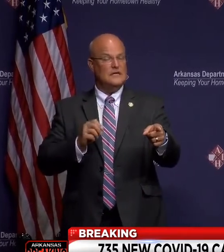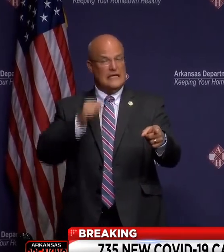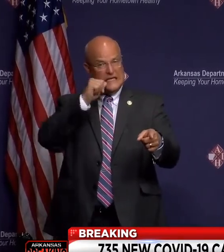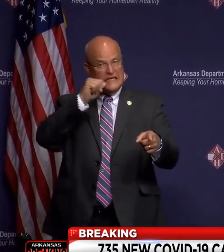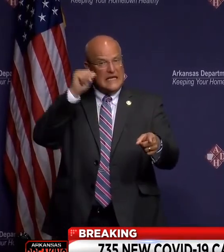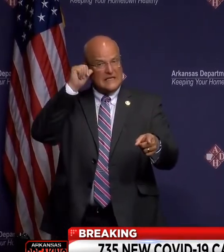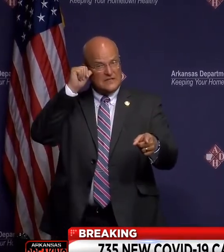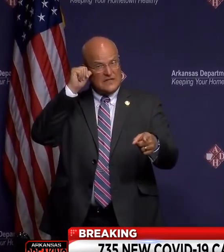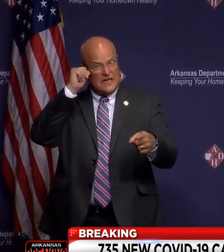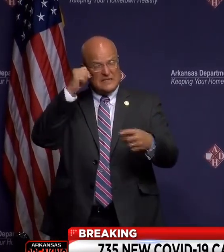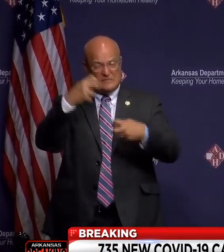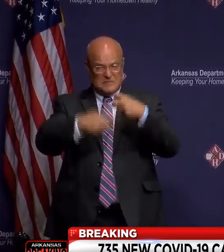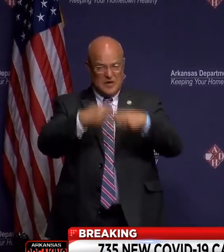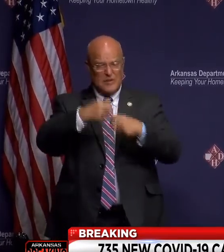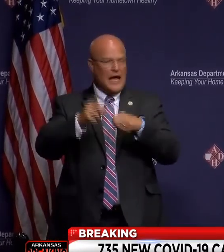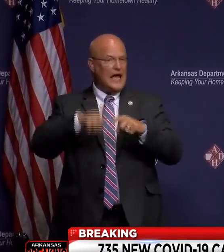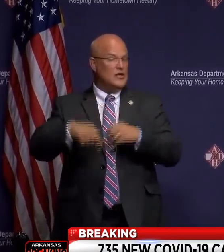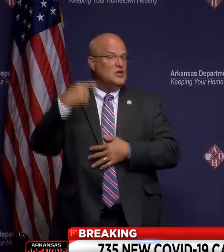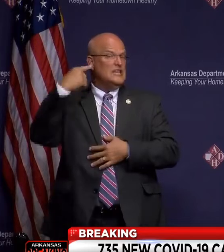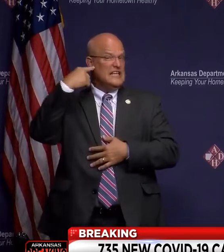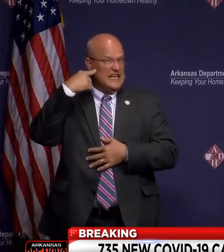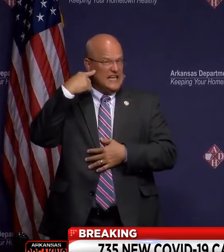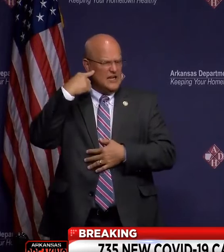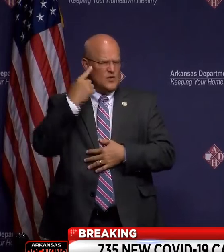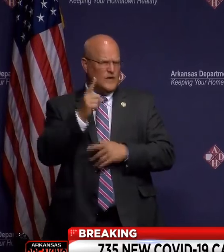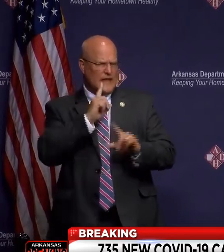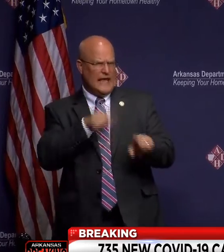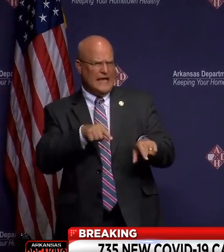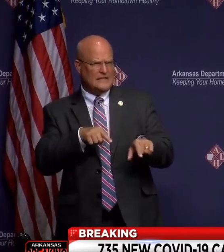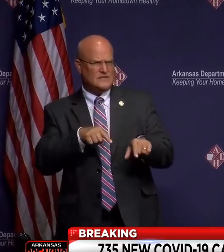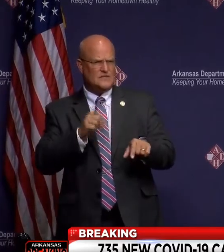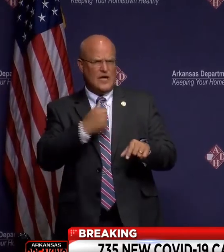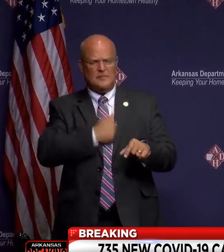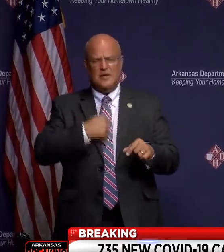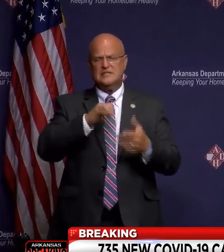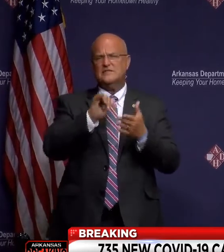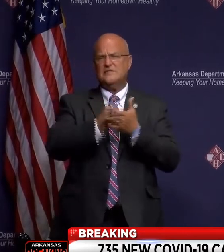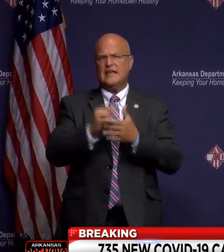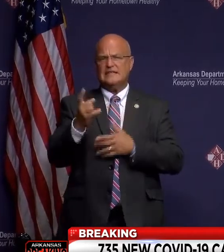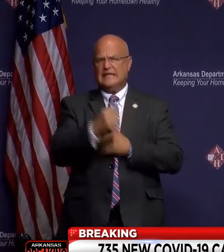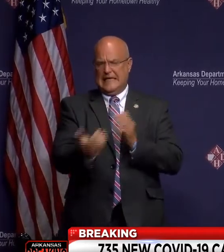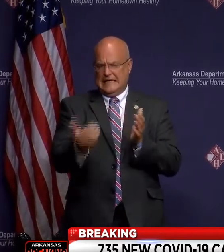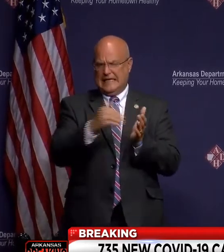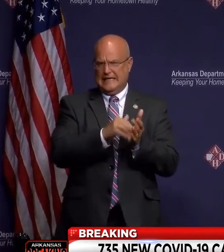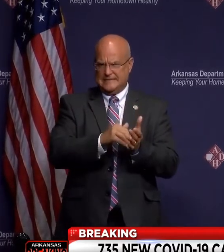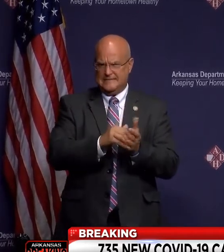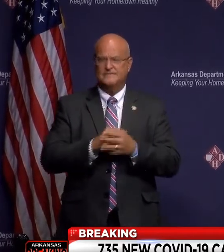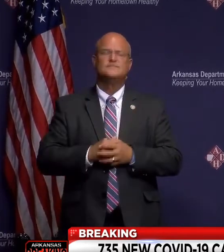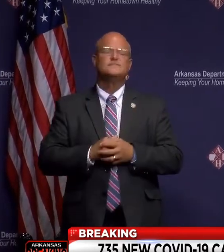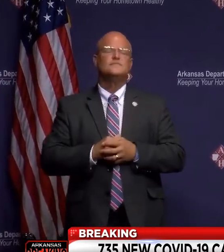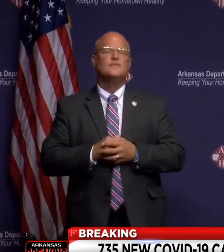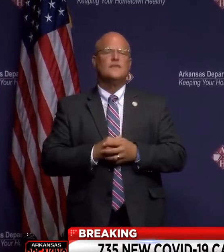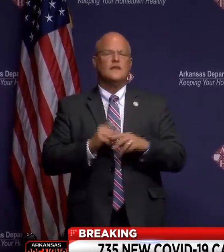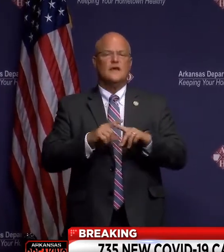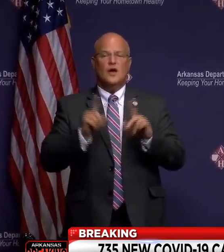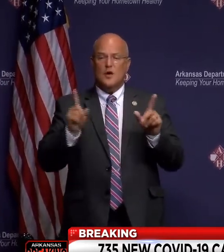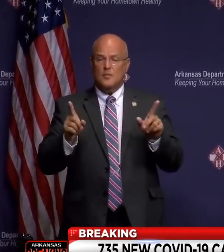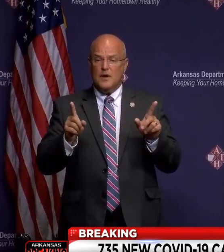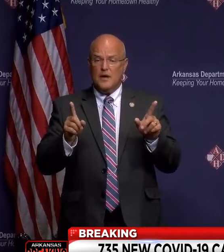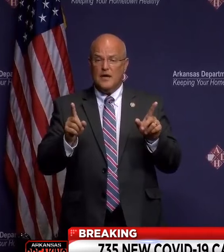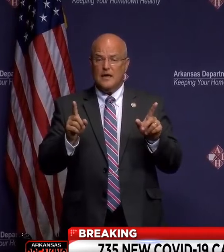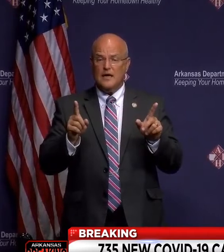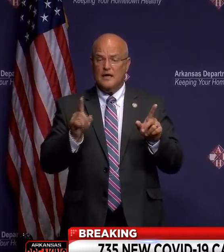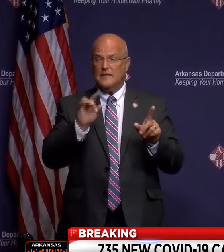yesterday's technical difficulties, I could not hear one of your answers, and so I apologize for asking you the question you've already asked. But it